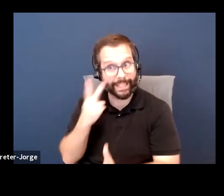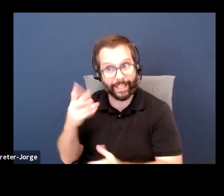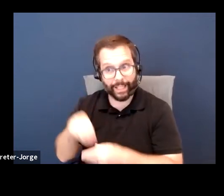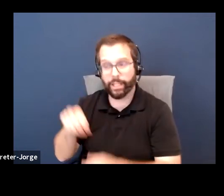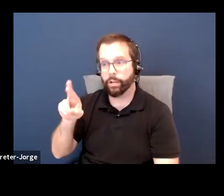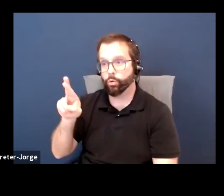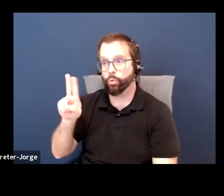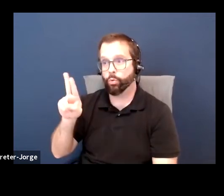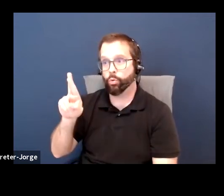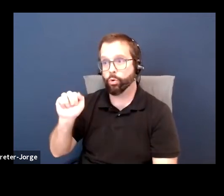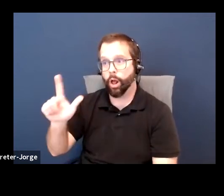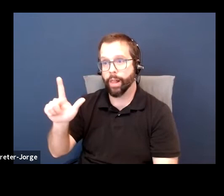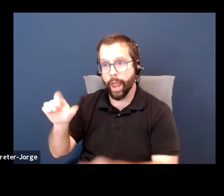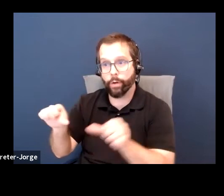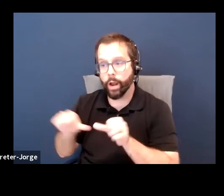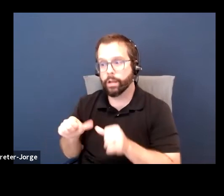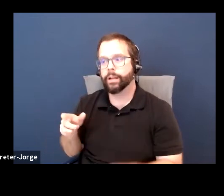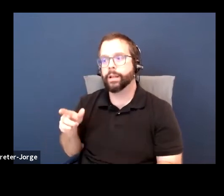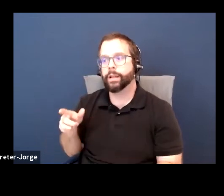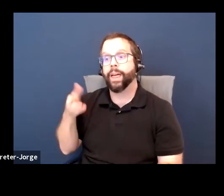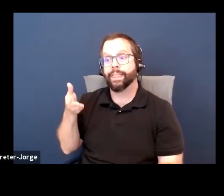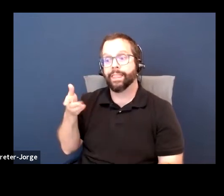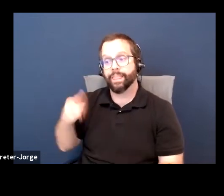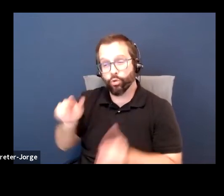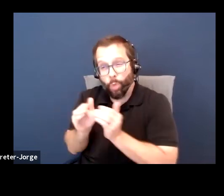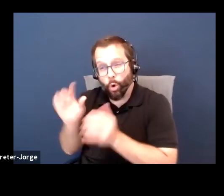ADA coordinator. So they might not have anybody on staff